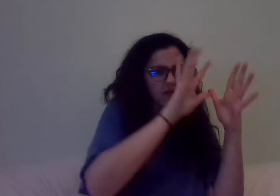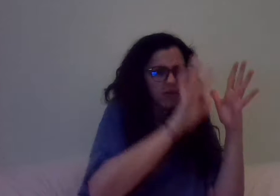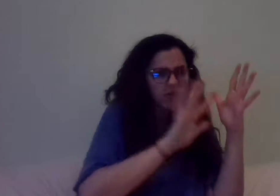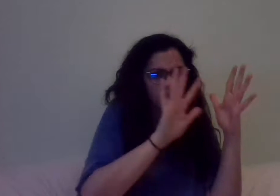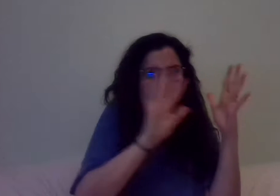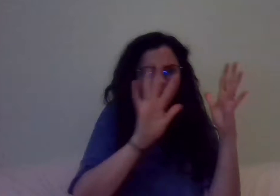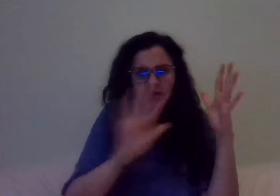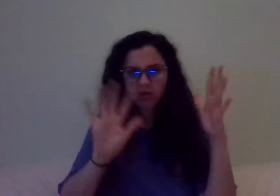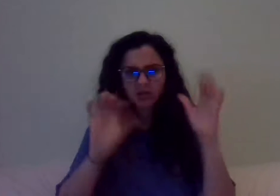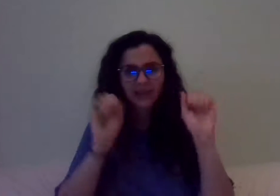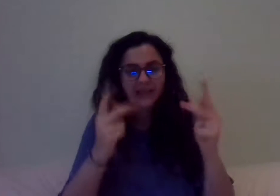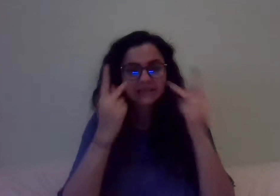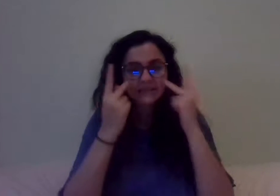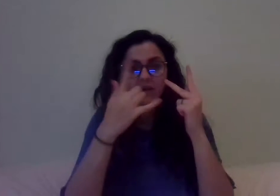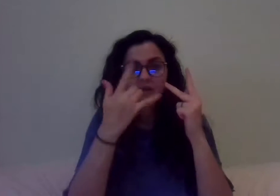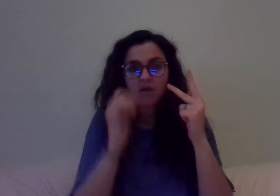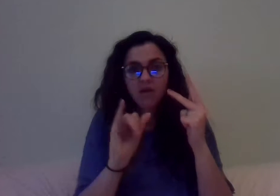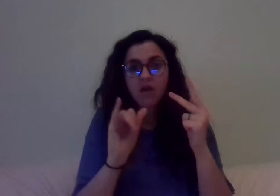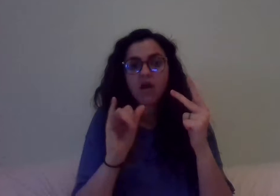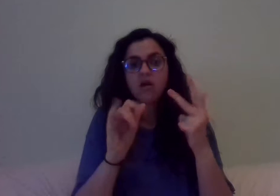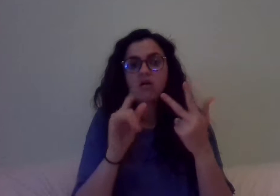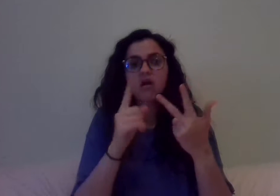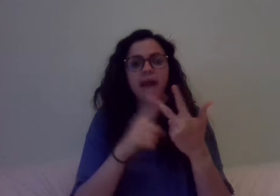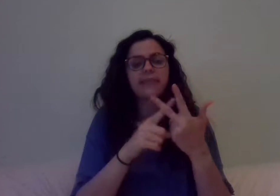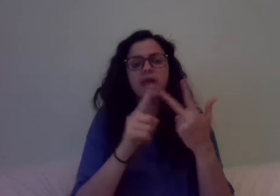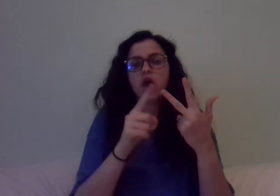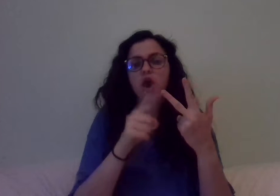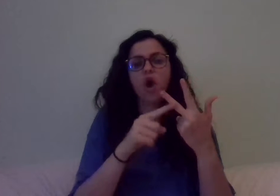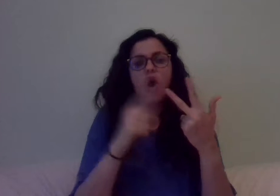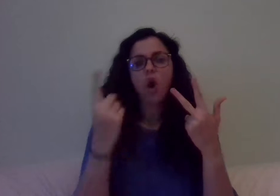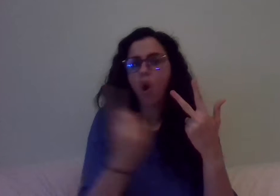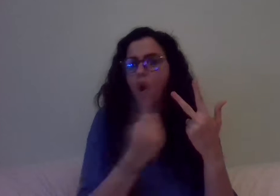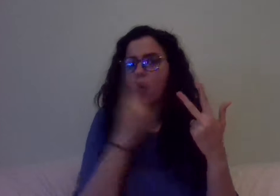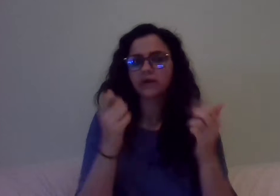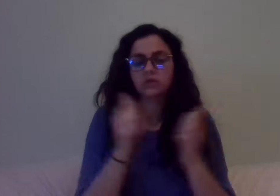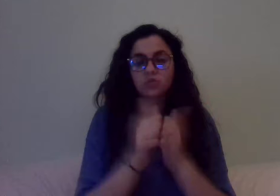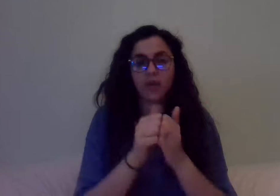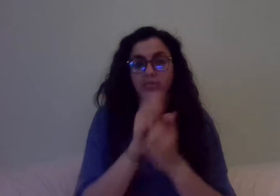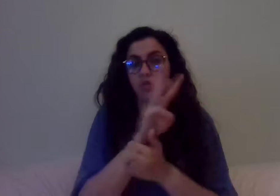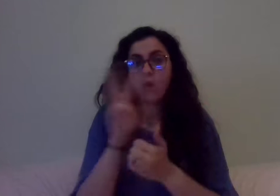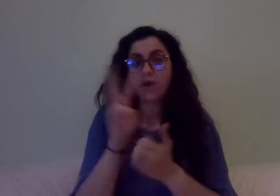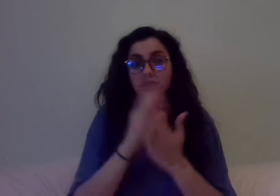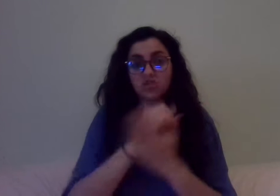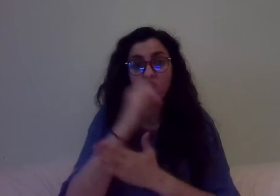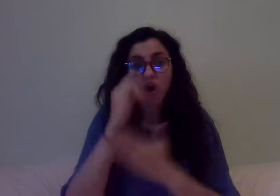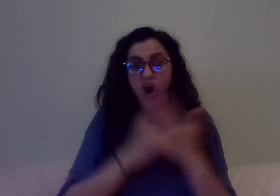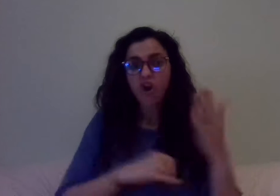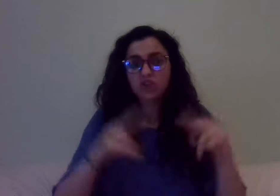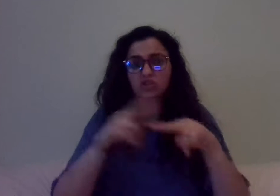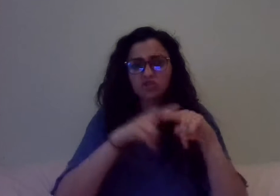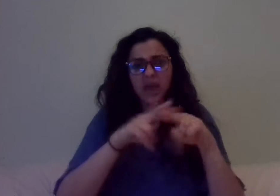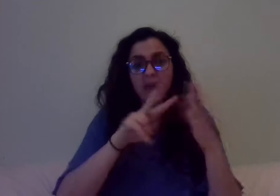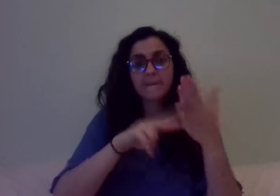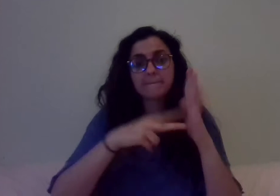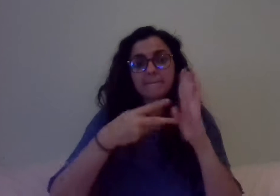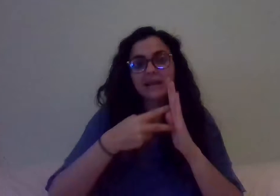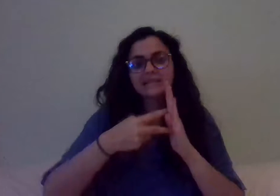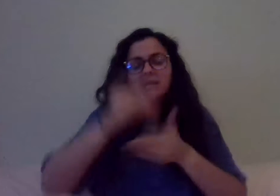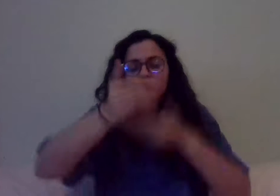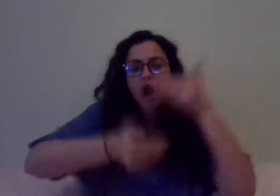tradition is the symbol of progress, the symbol of the industrial, the symbol, if you want to even